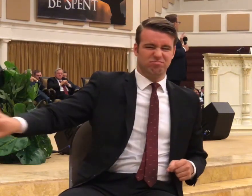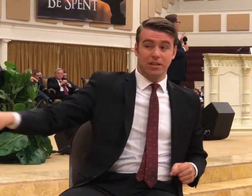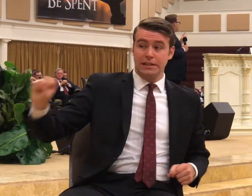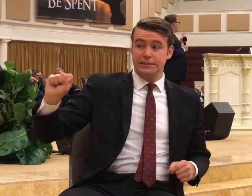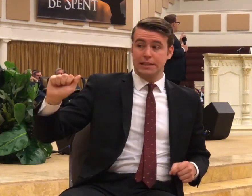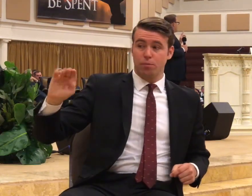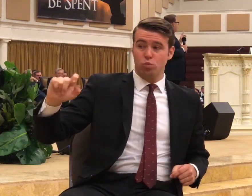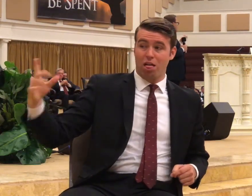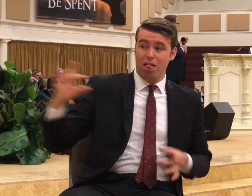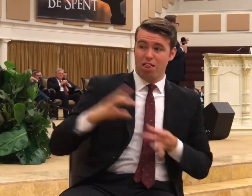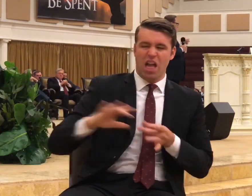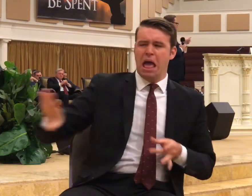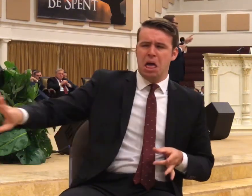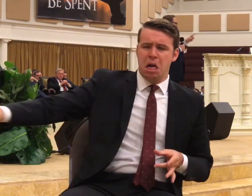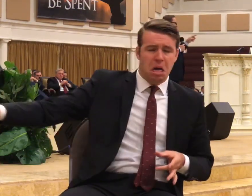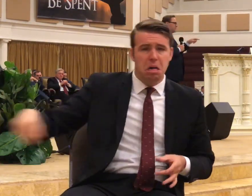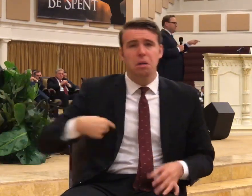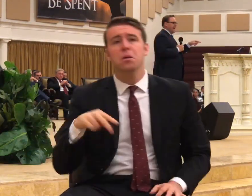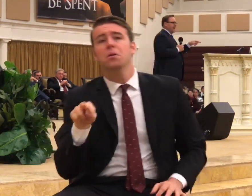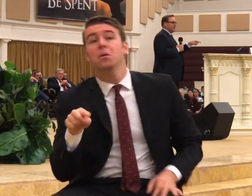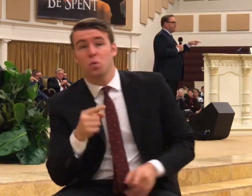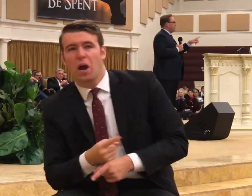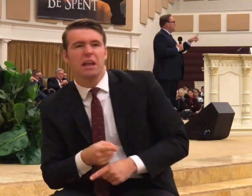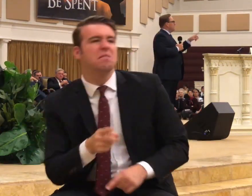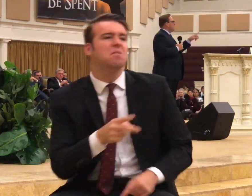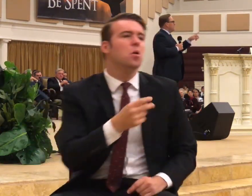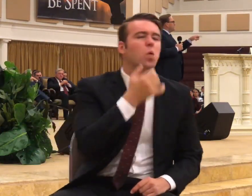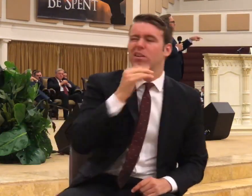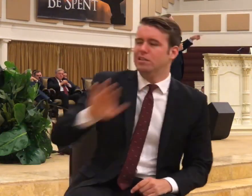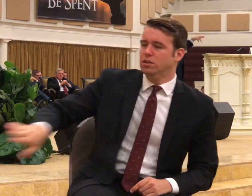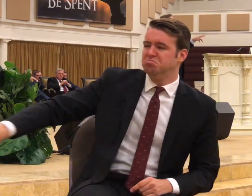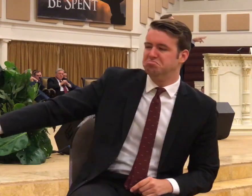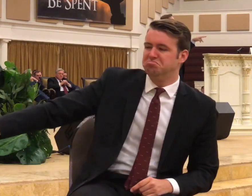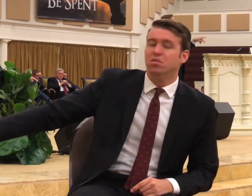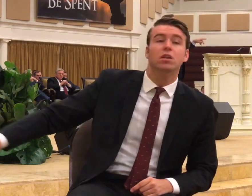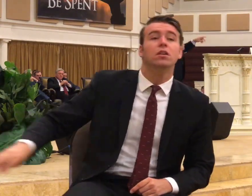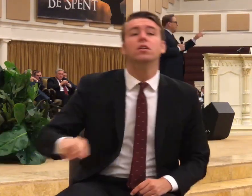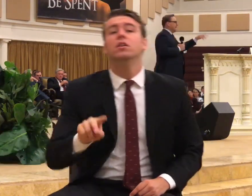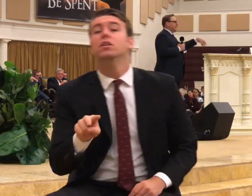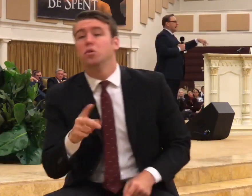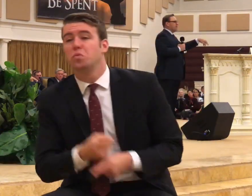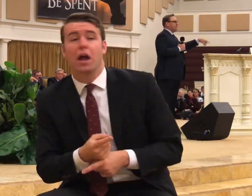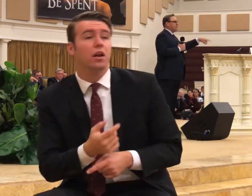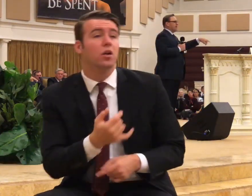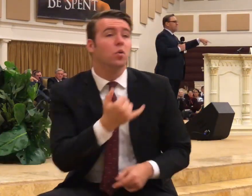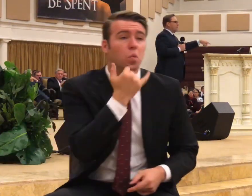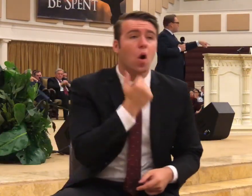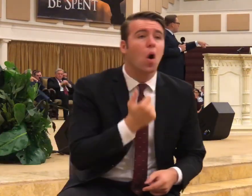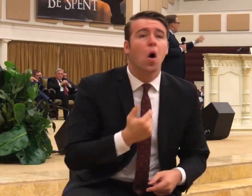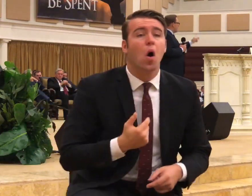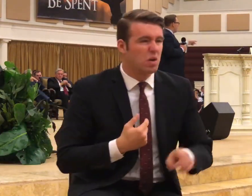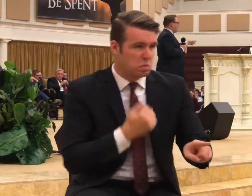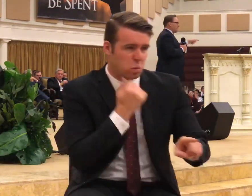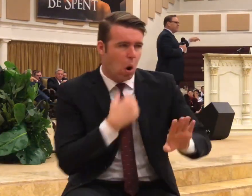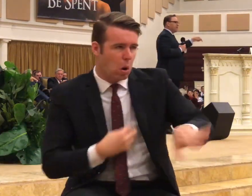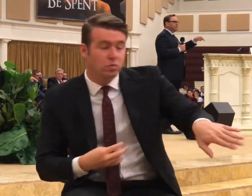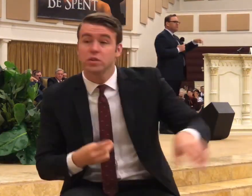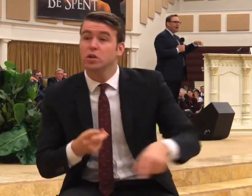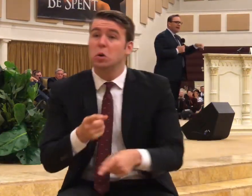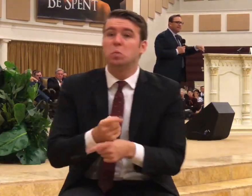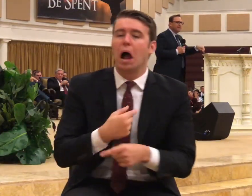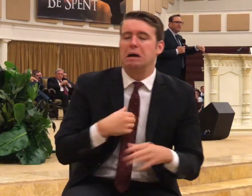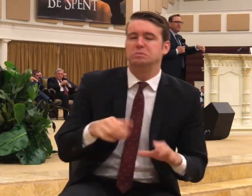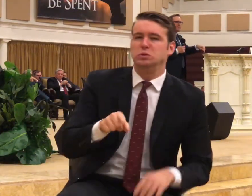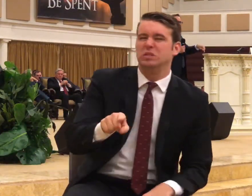judge in himself what was good and what was bad. He chose what was right and wrong, and he got rid of what he thought was wrong and kept what he thought